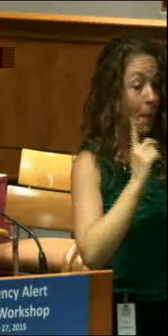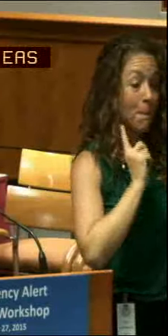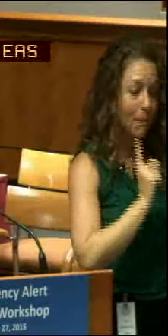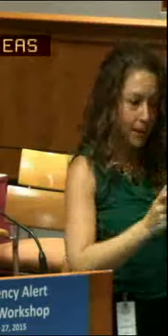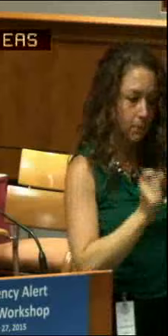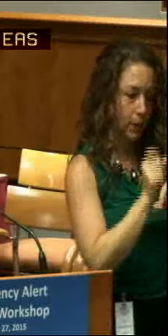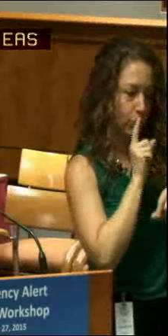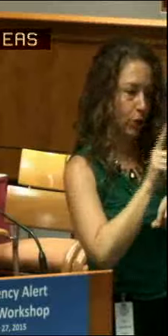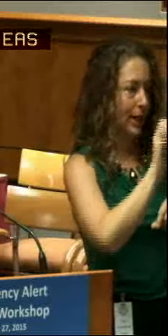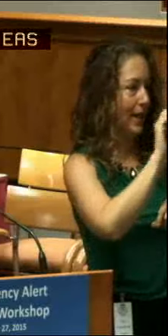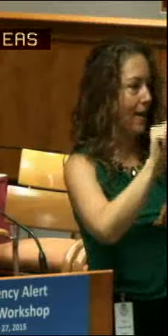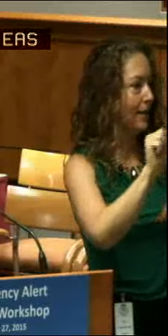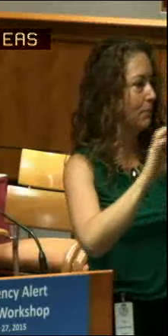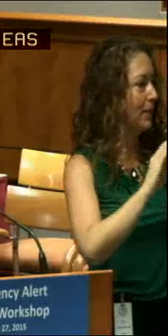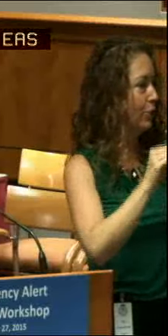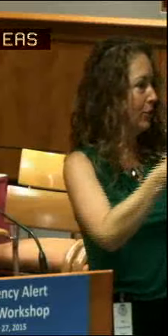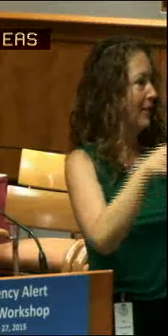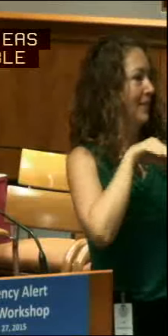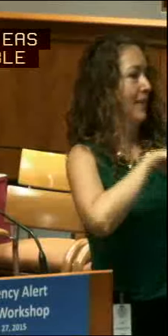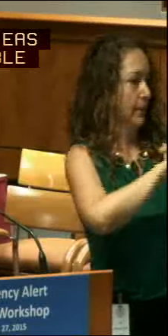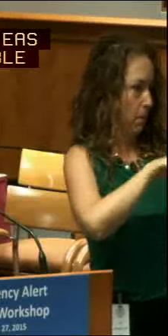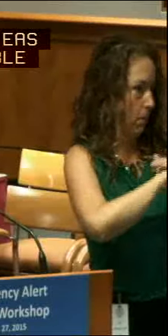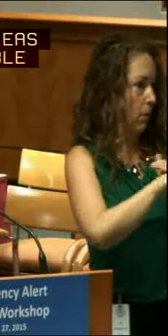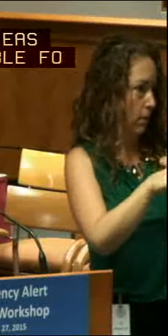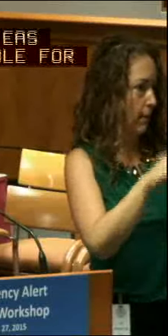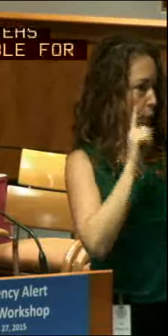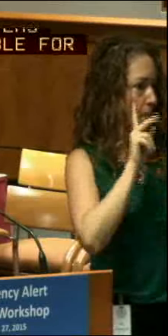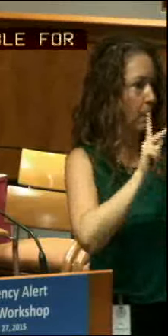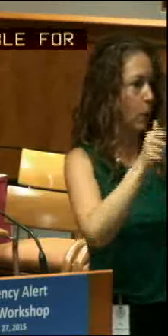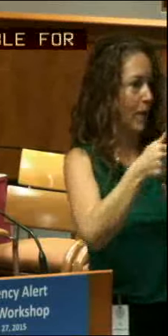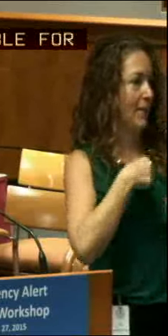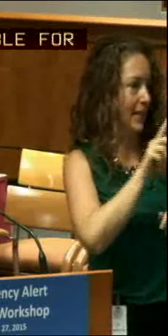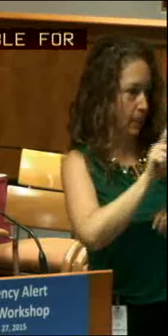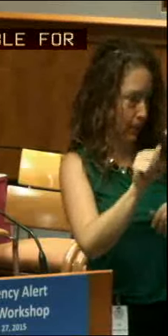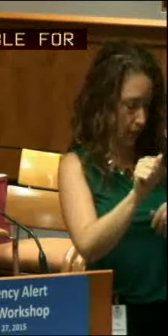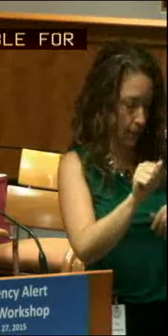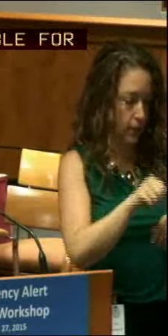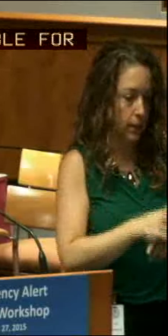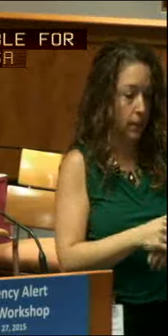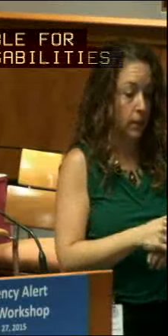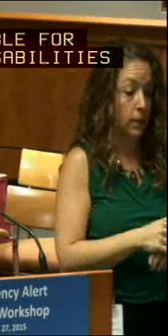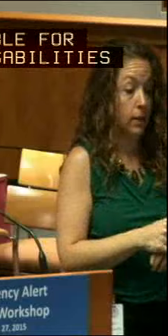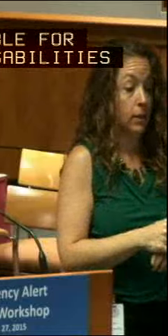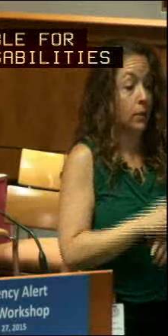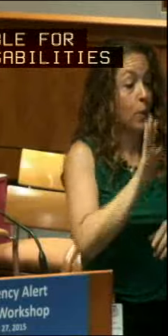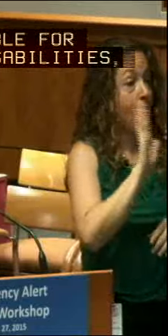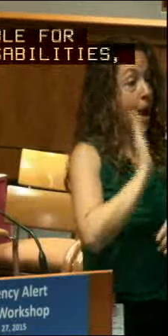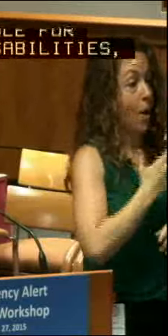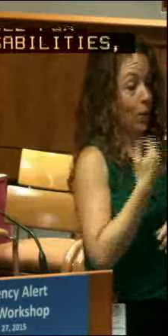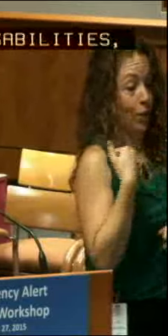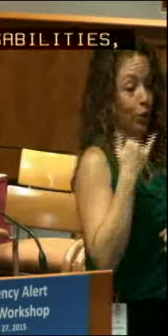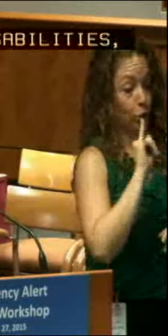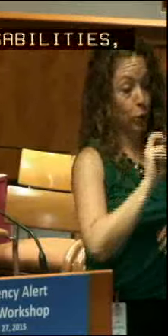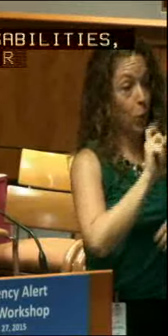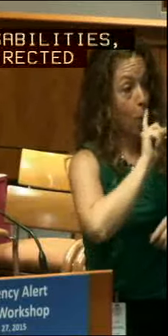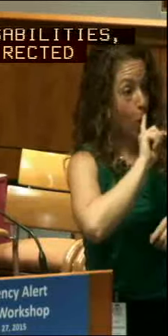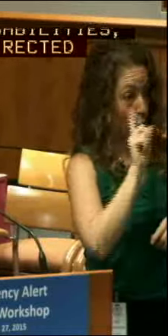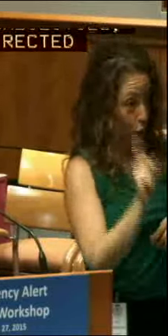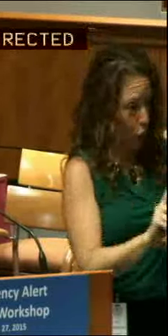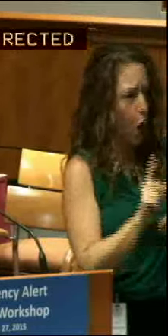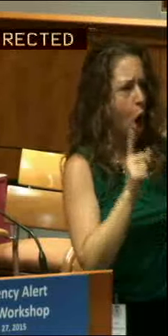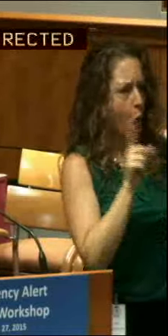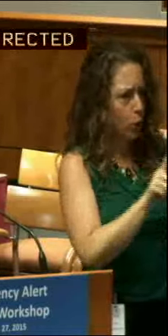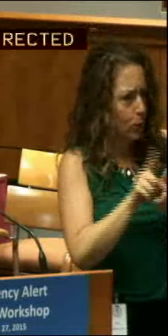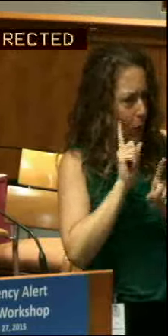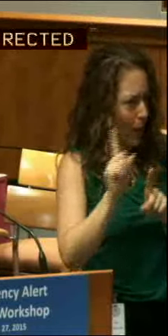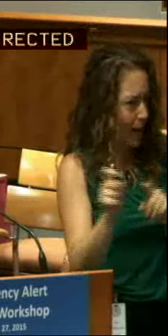with disabilities, our June order also directed more examination of text-to-speech or